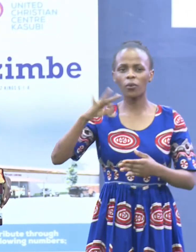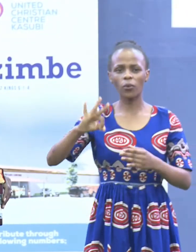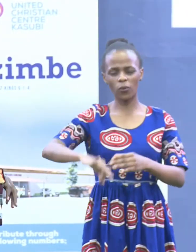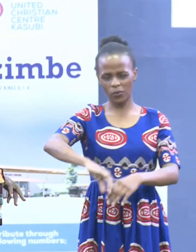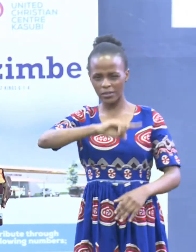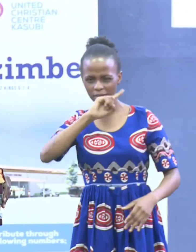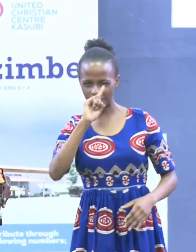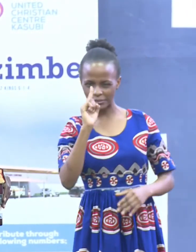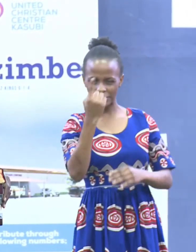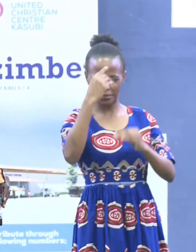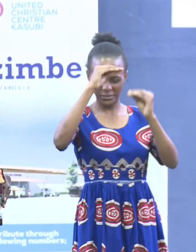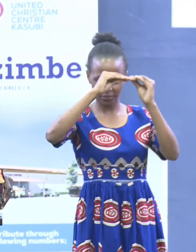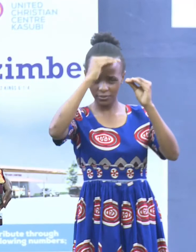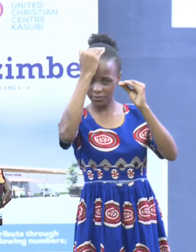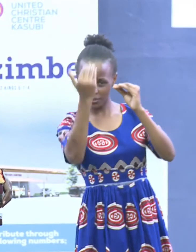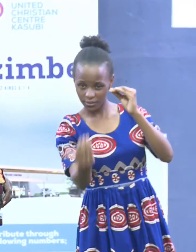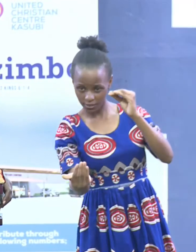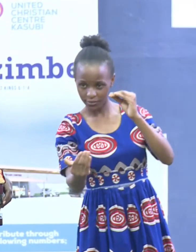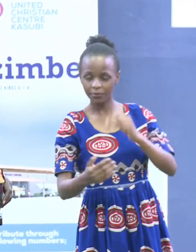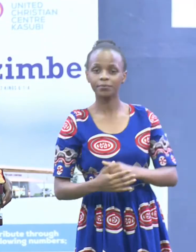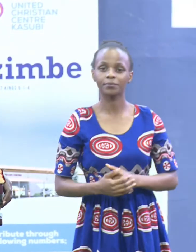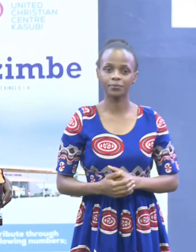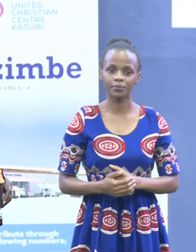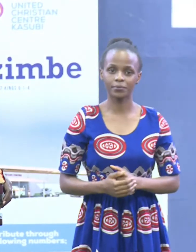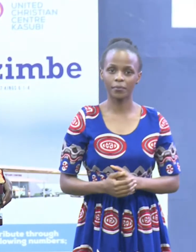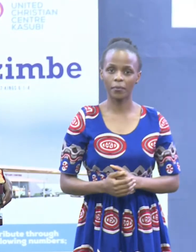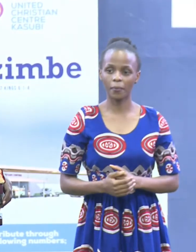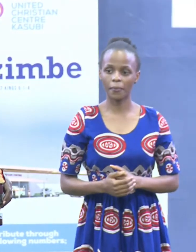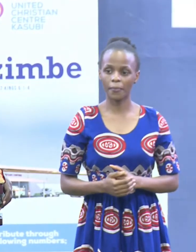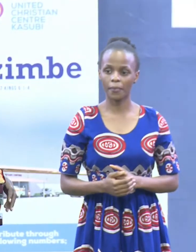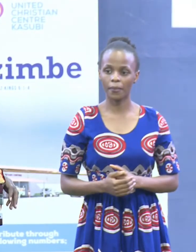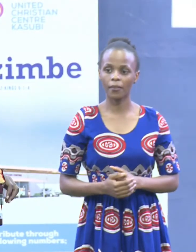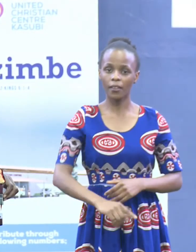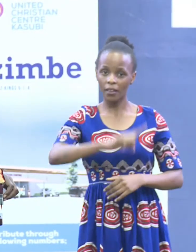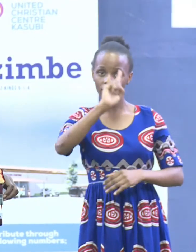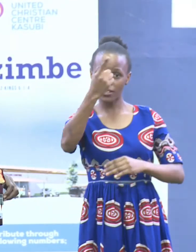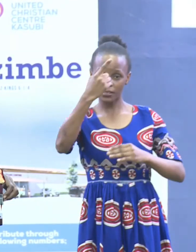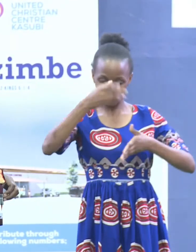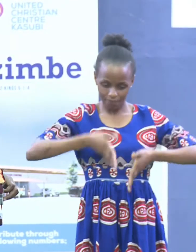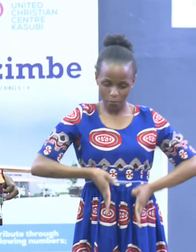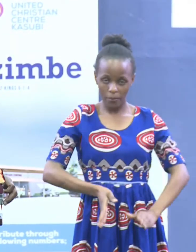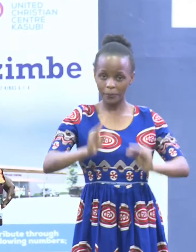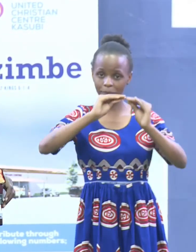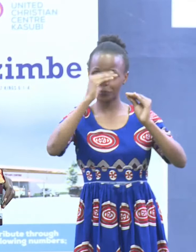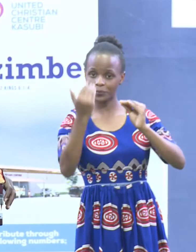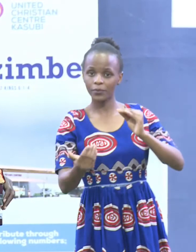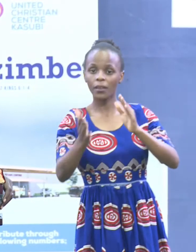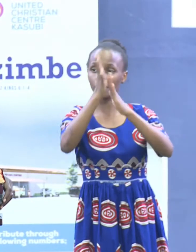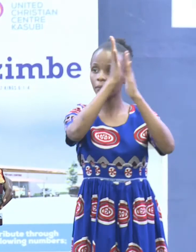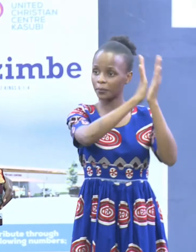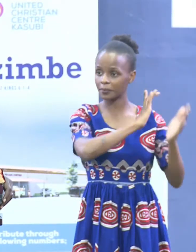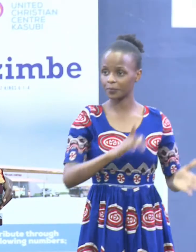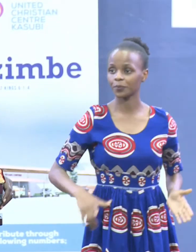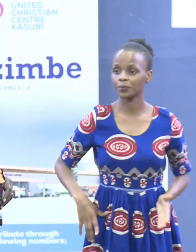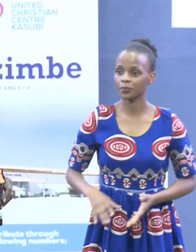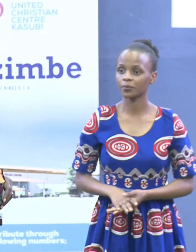about. It's a mystery of the first child. The firstborn. The firstborn.